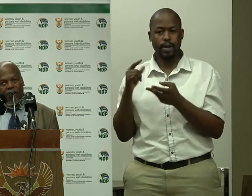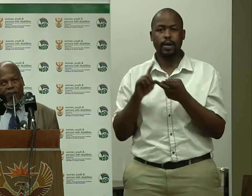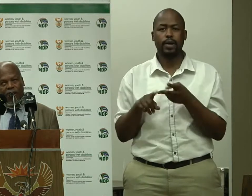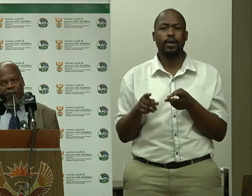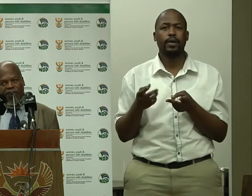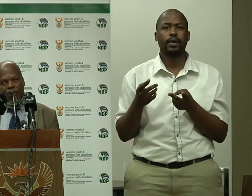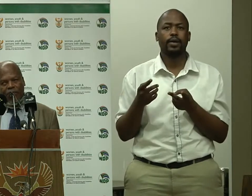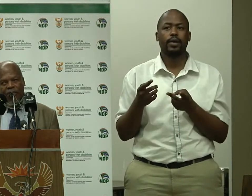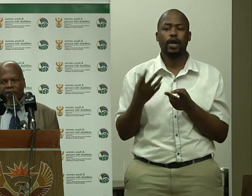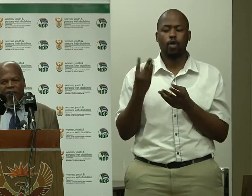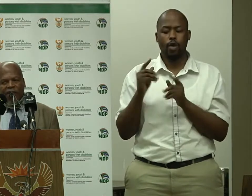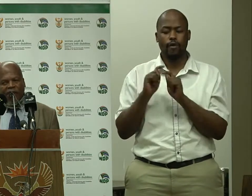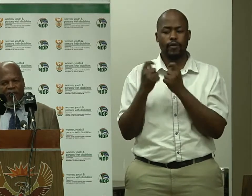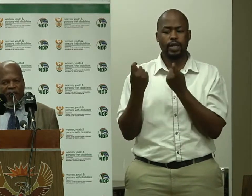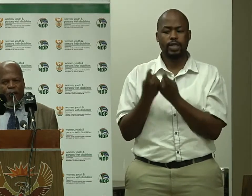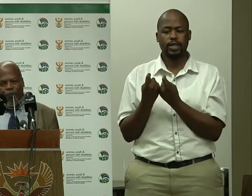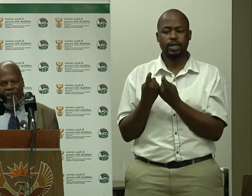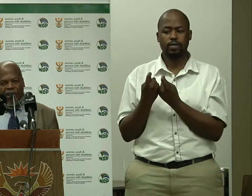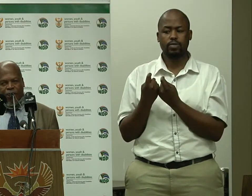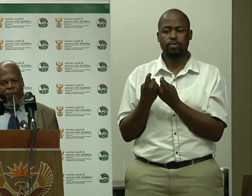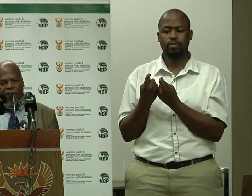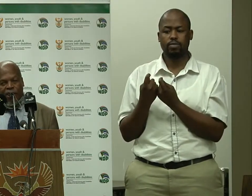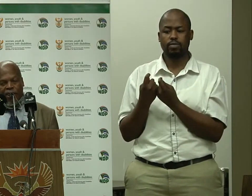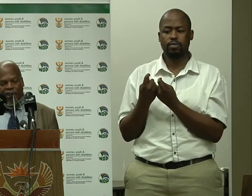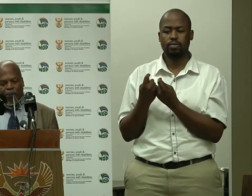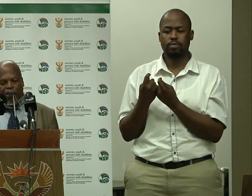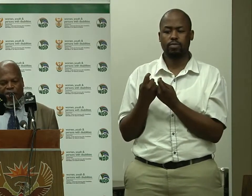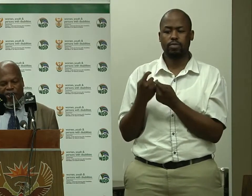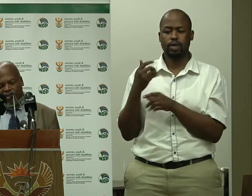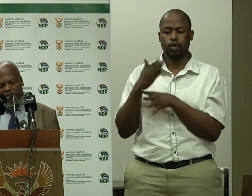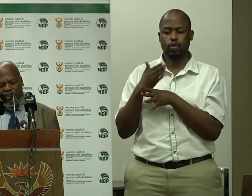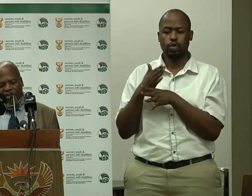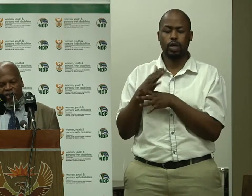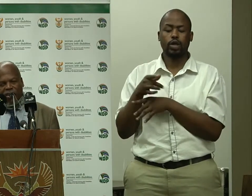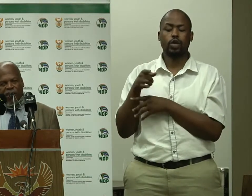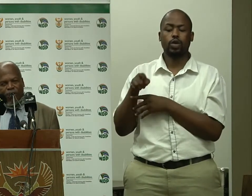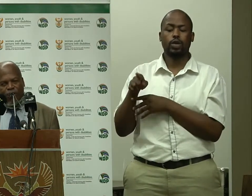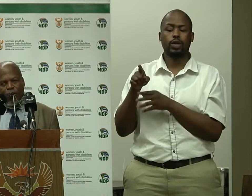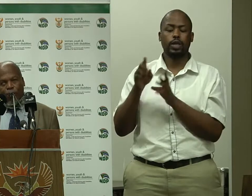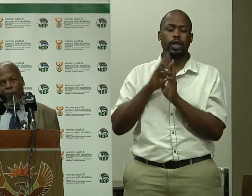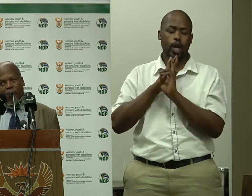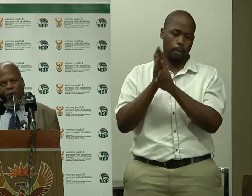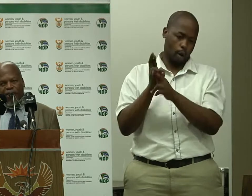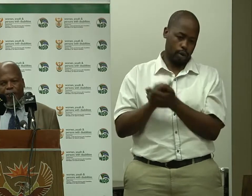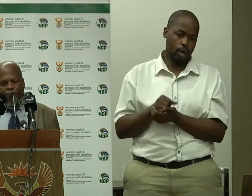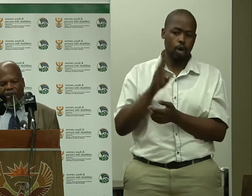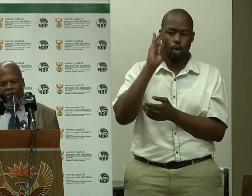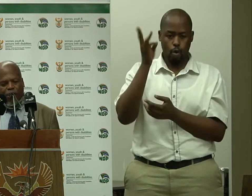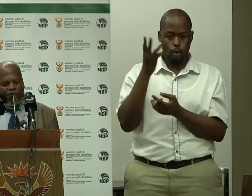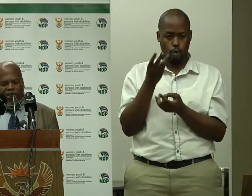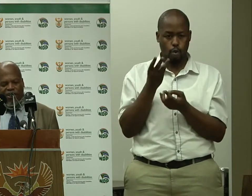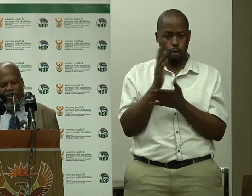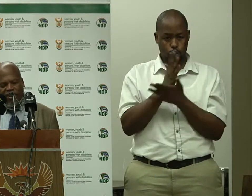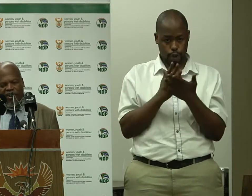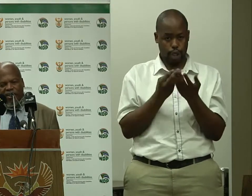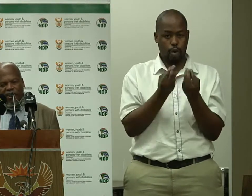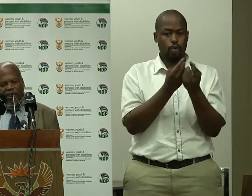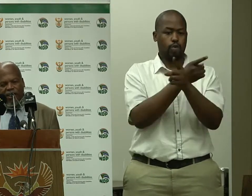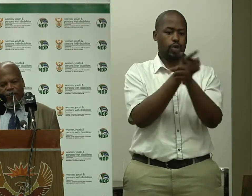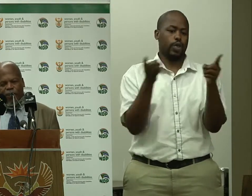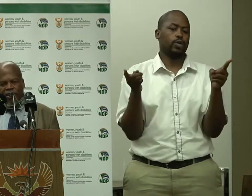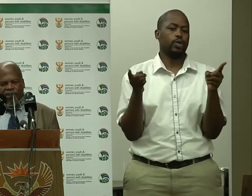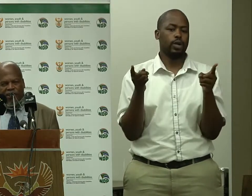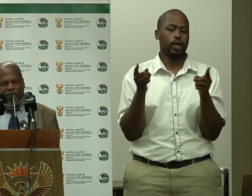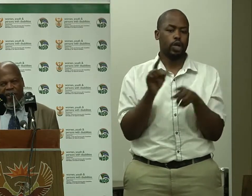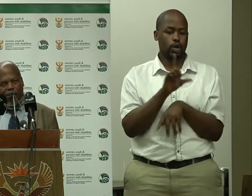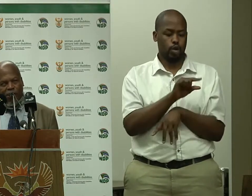got a team that is now working on the report. So we will provide you with a report